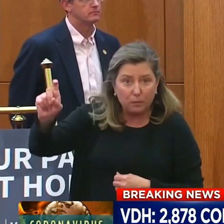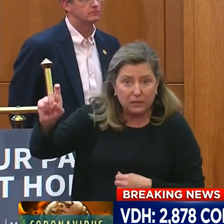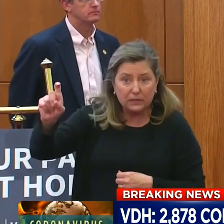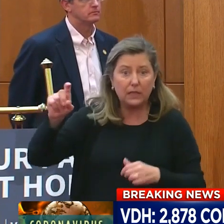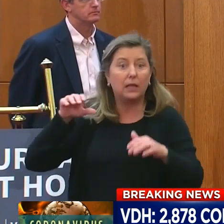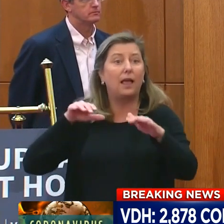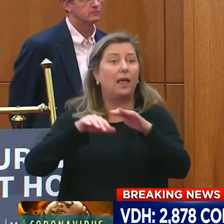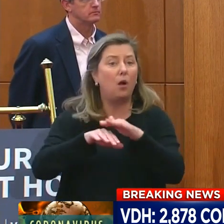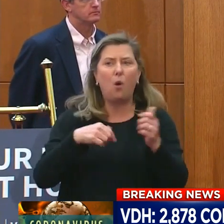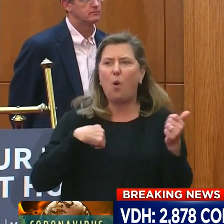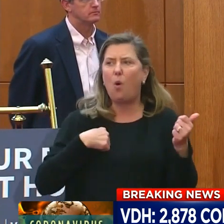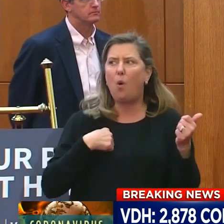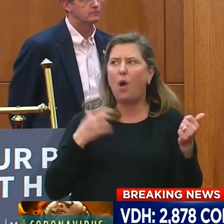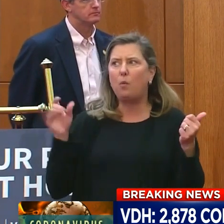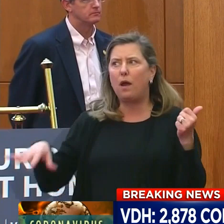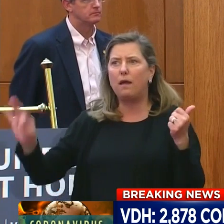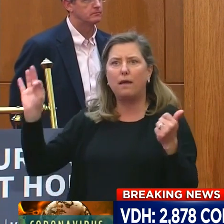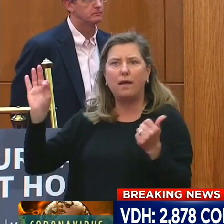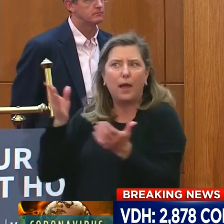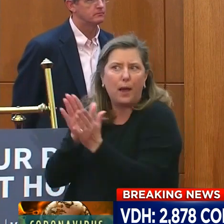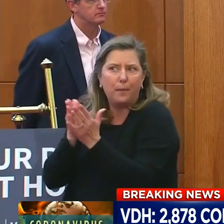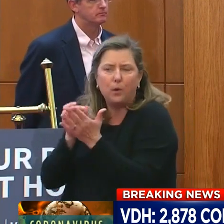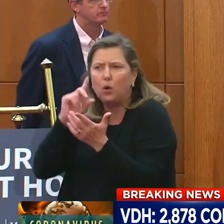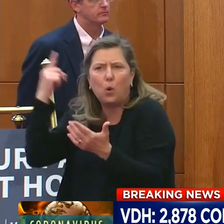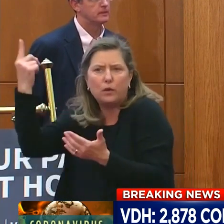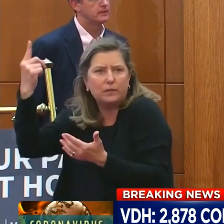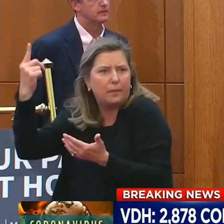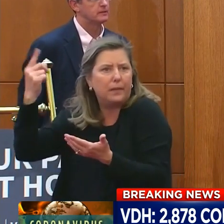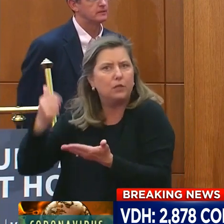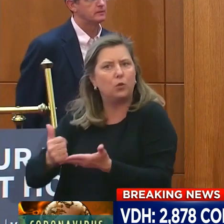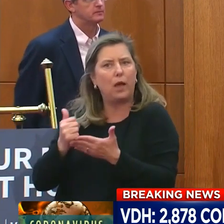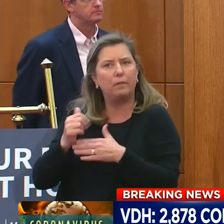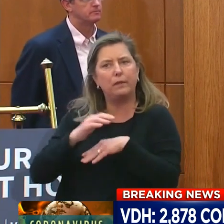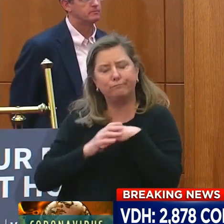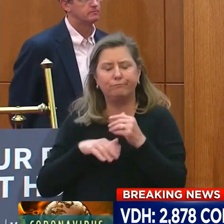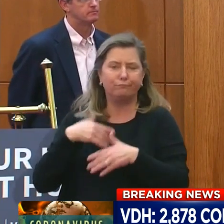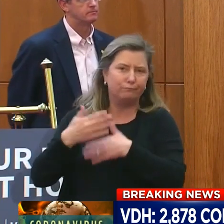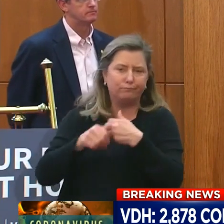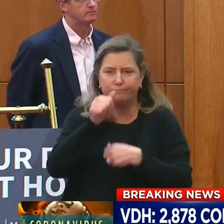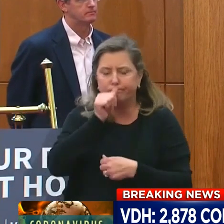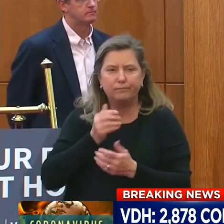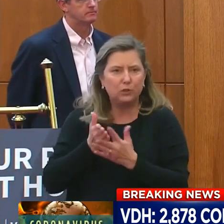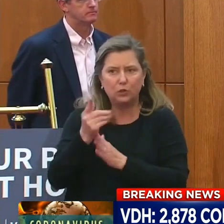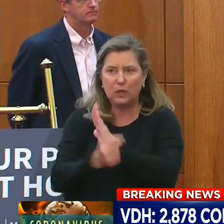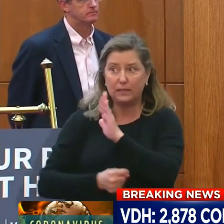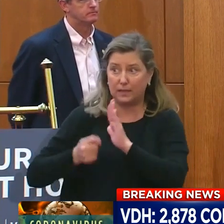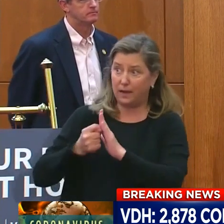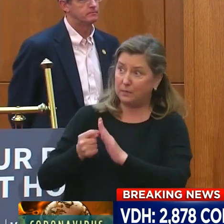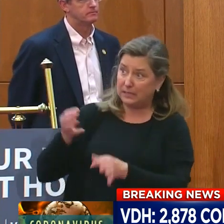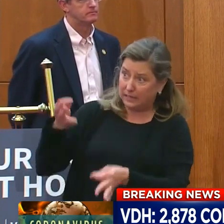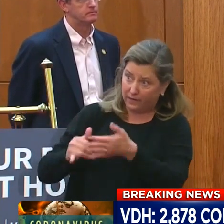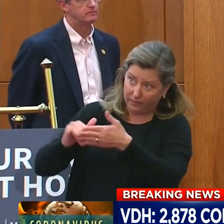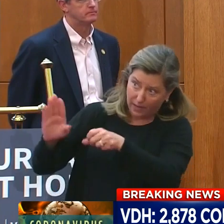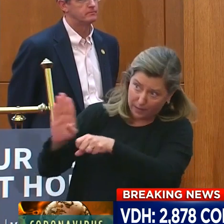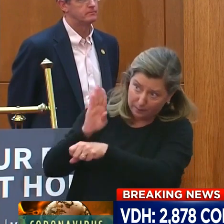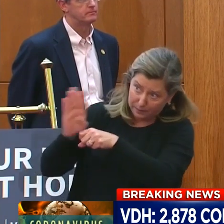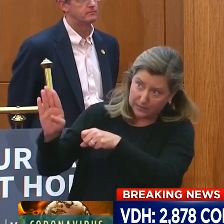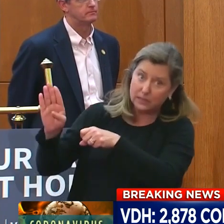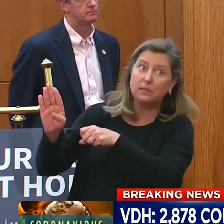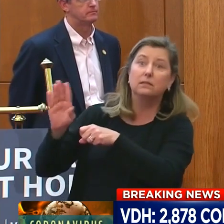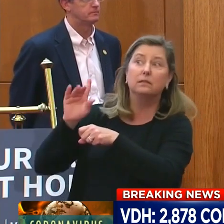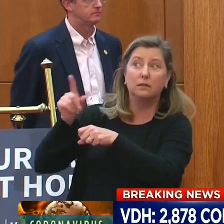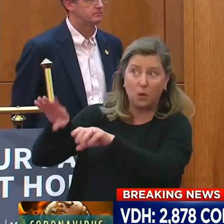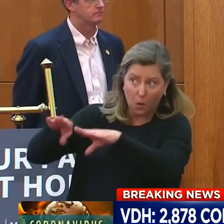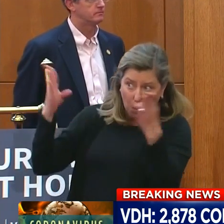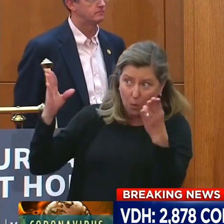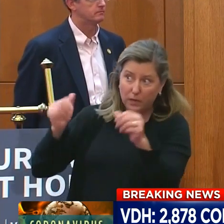and they want to go by and pick up a book or whatever that will help them get through these difficult times, if that business is able to comply with